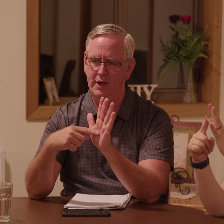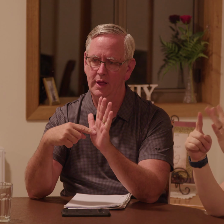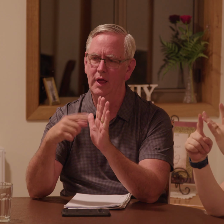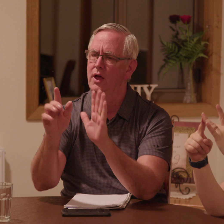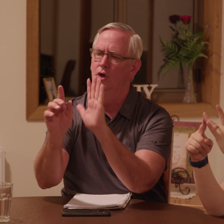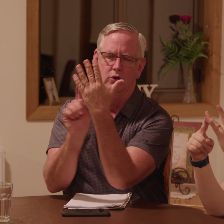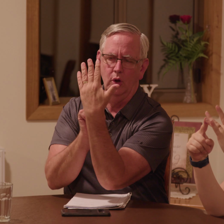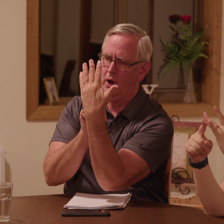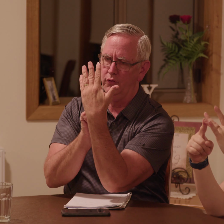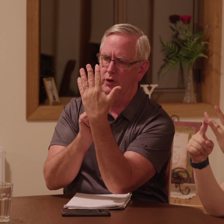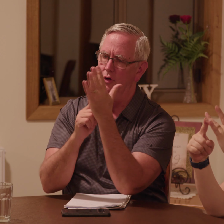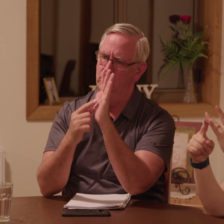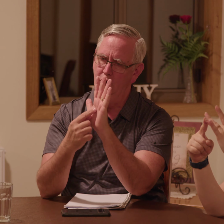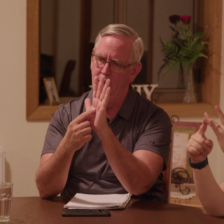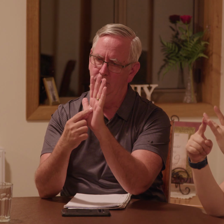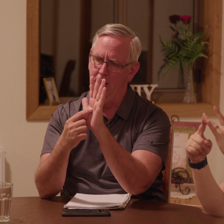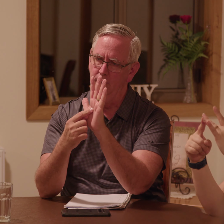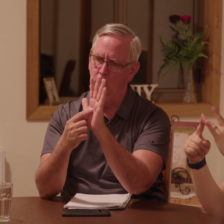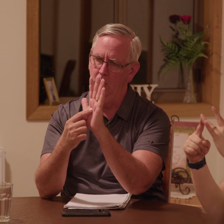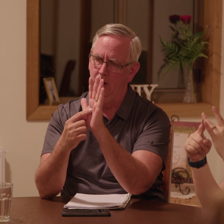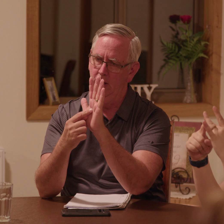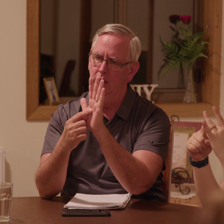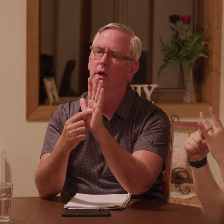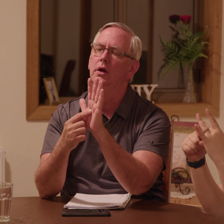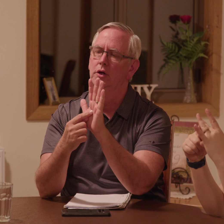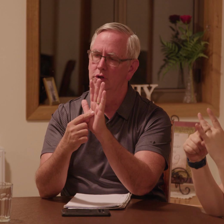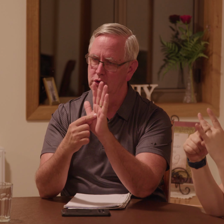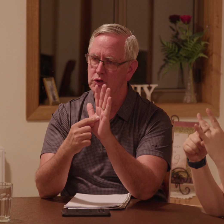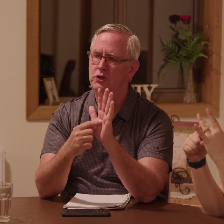A. Do cover, try mirror. They need to see it.